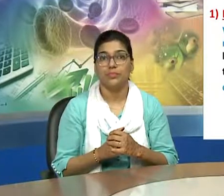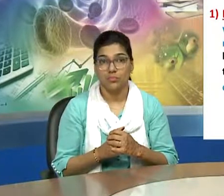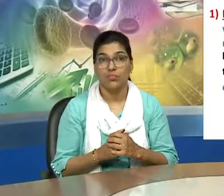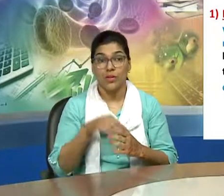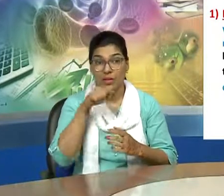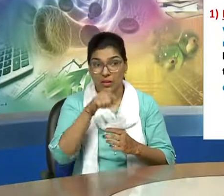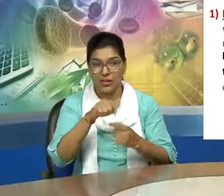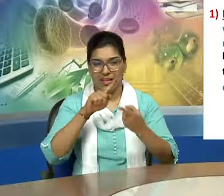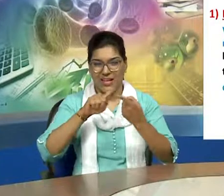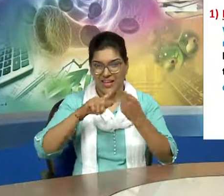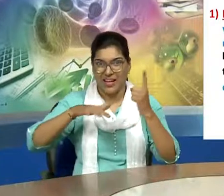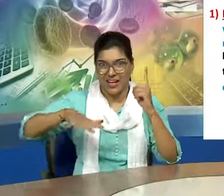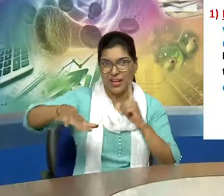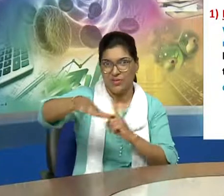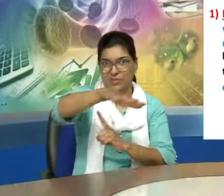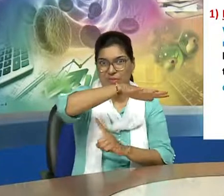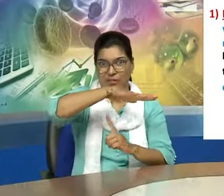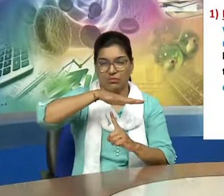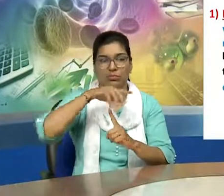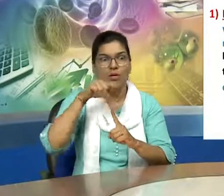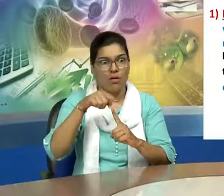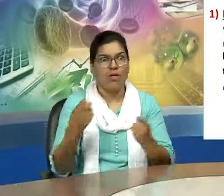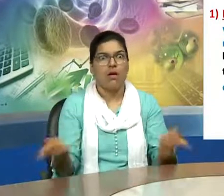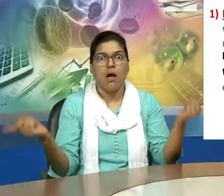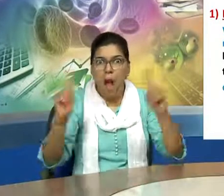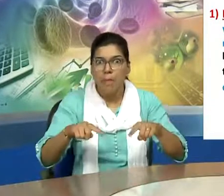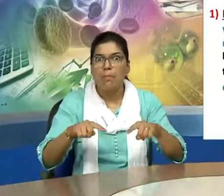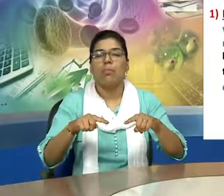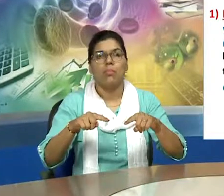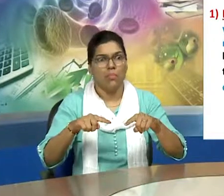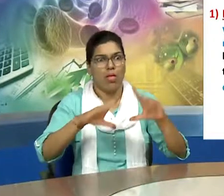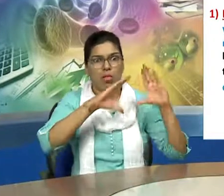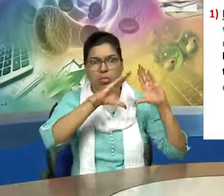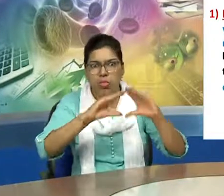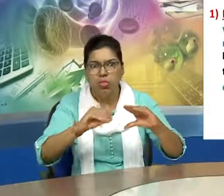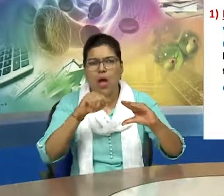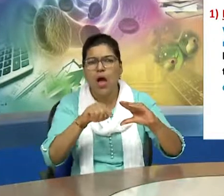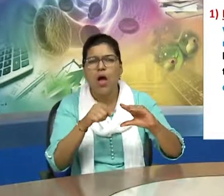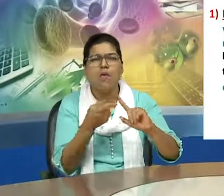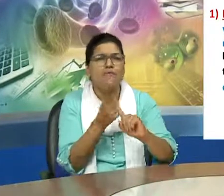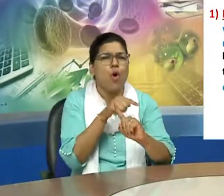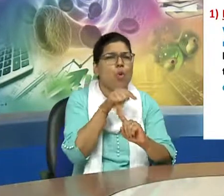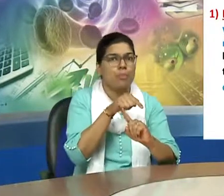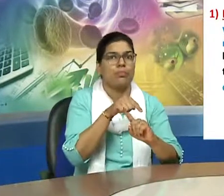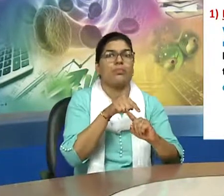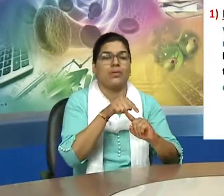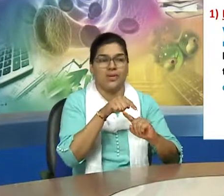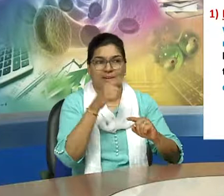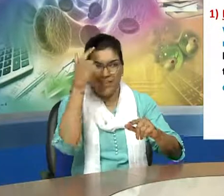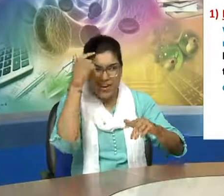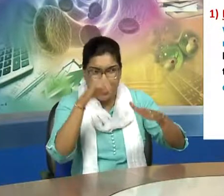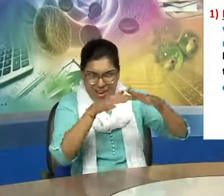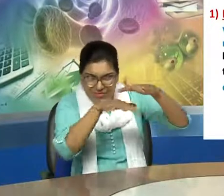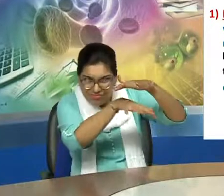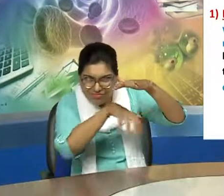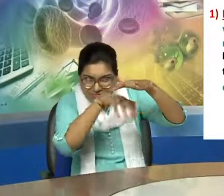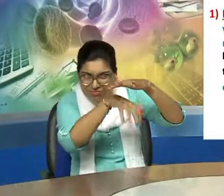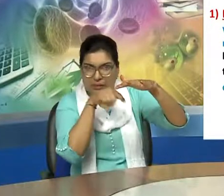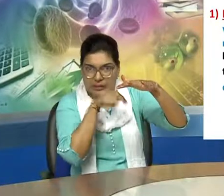Now the image which you can see on the screen is explaining the